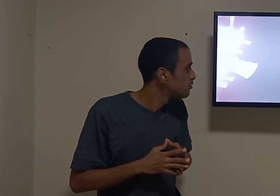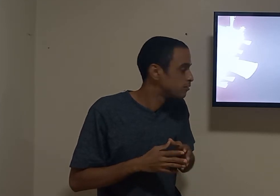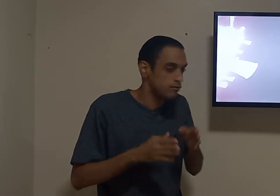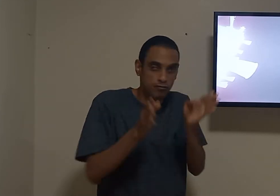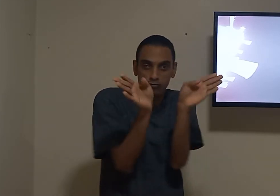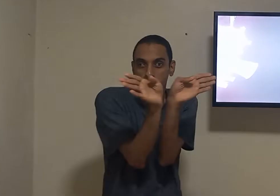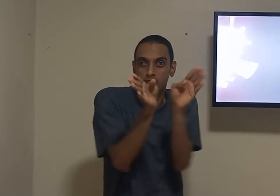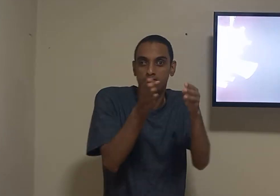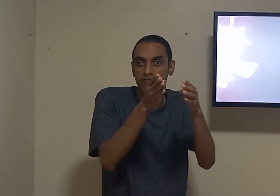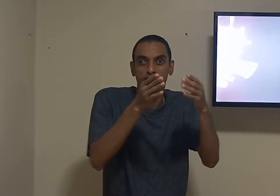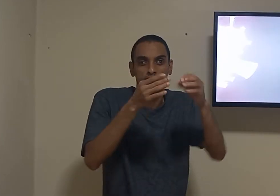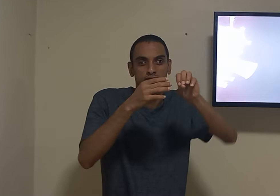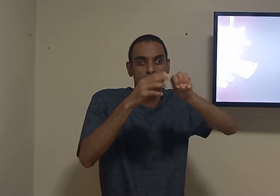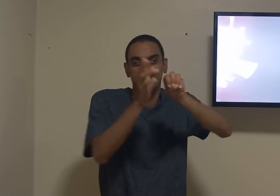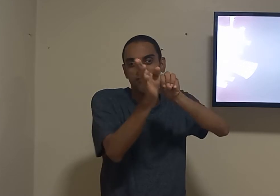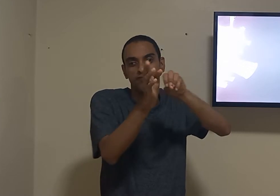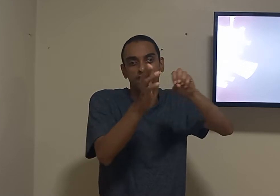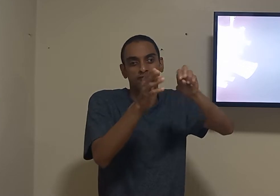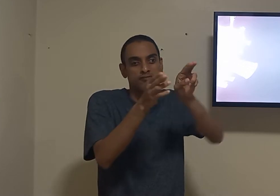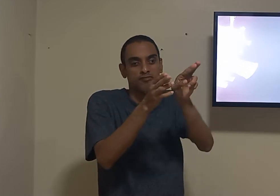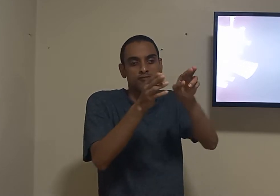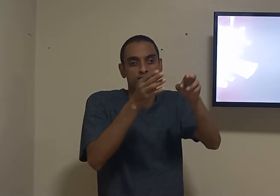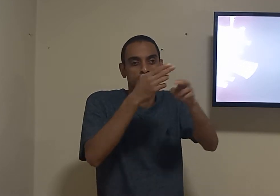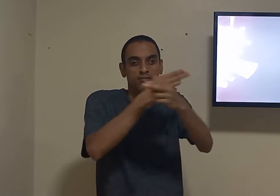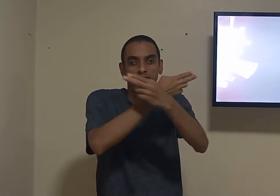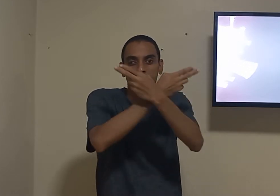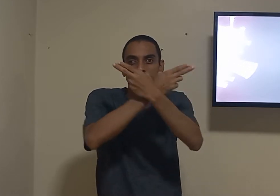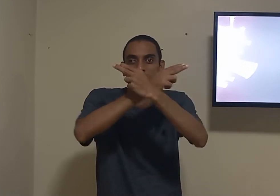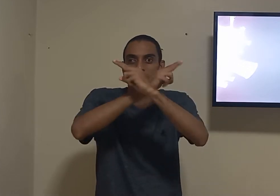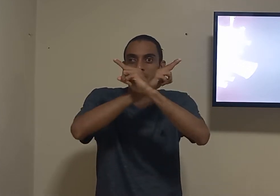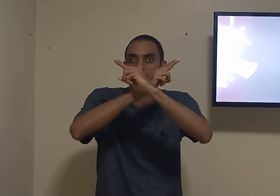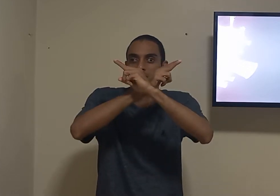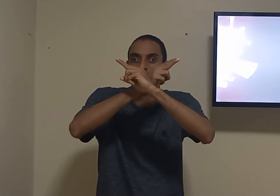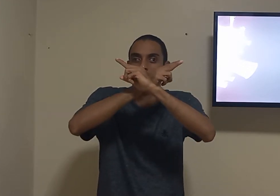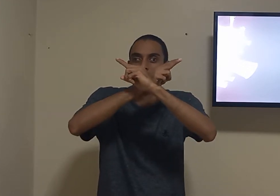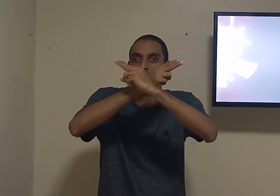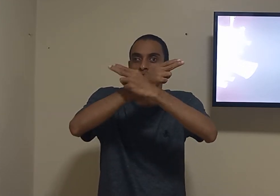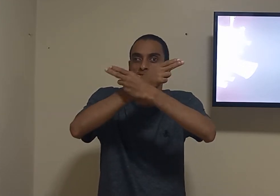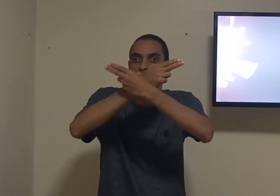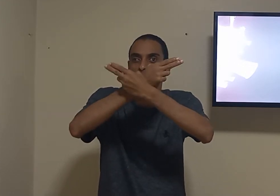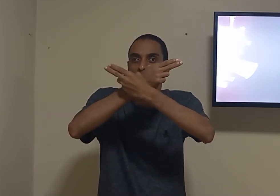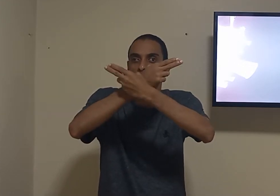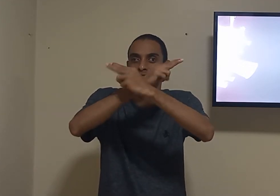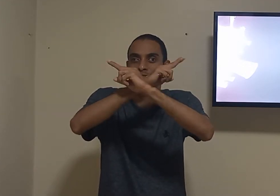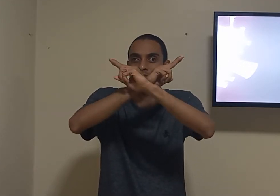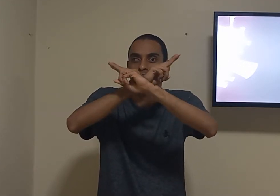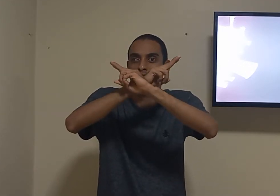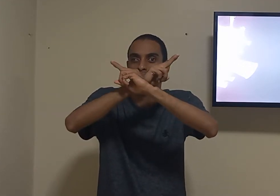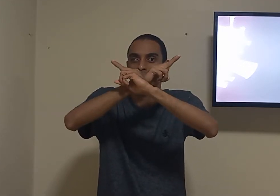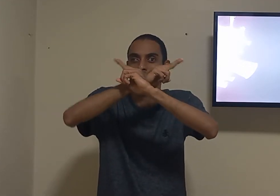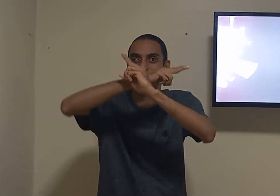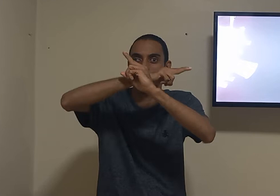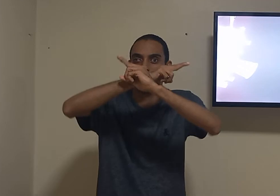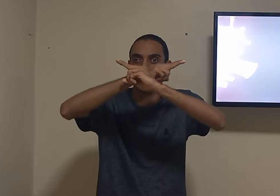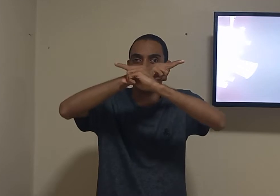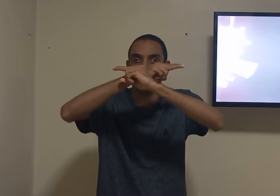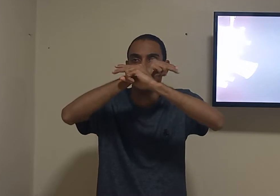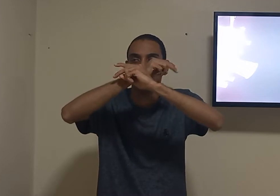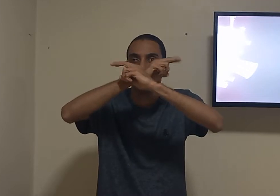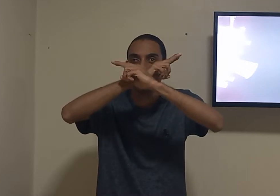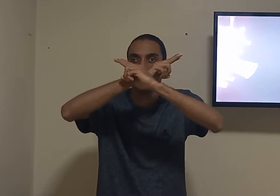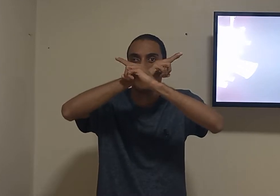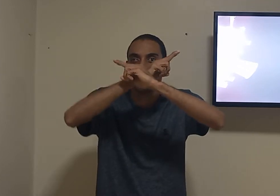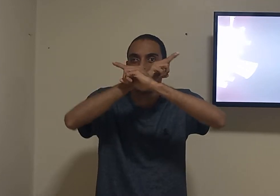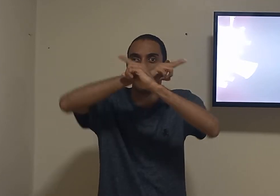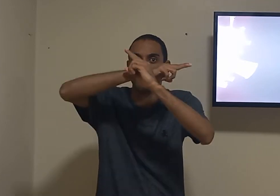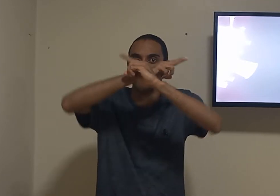That OMS engine is the main engine and is a repurposed space shuttle orbital maneuvering system